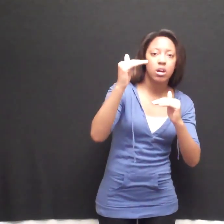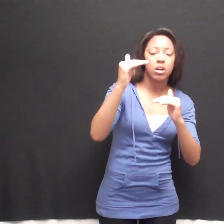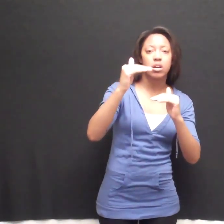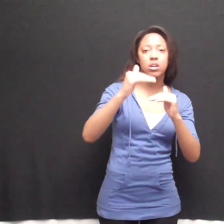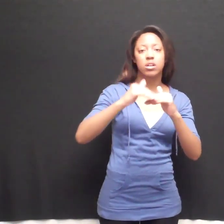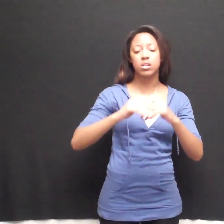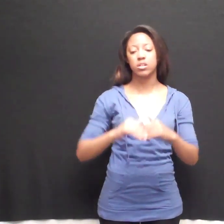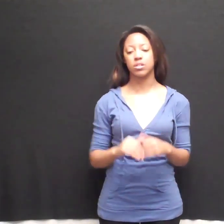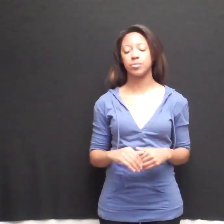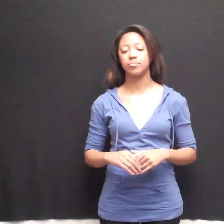sheer.